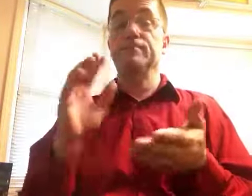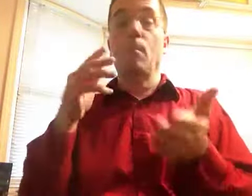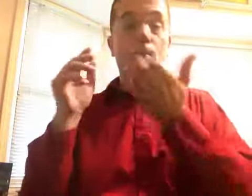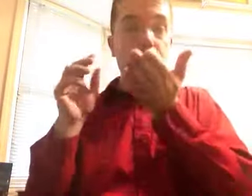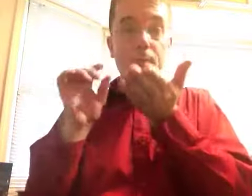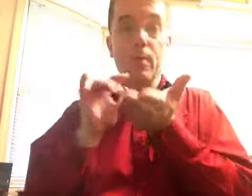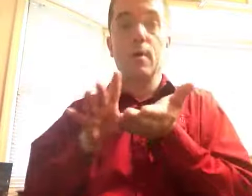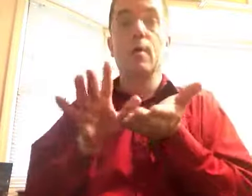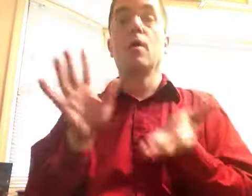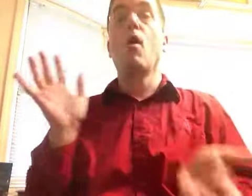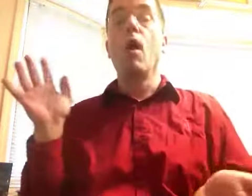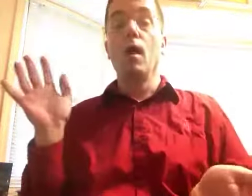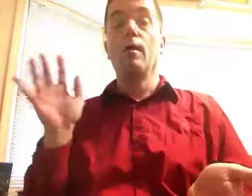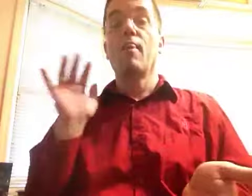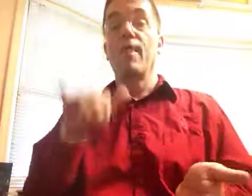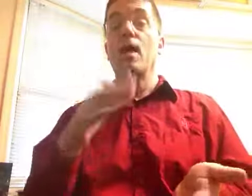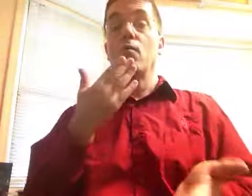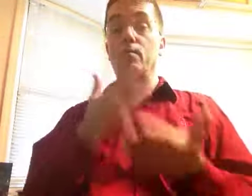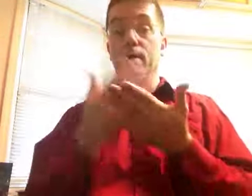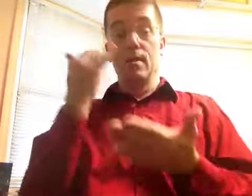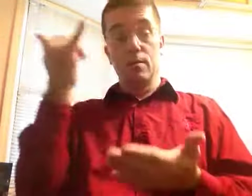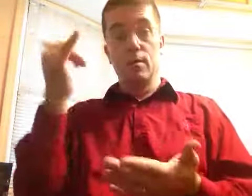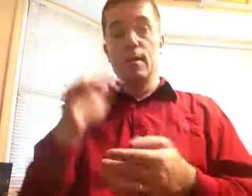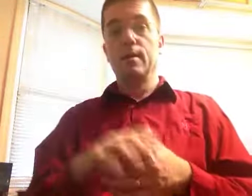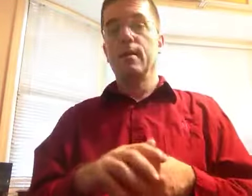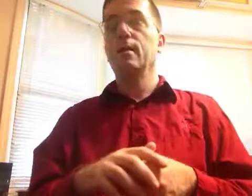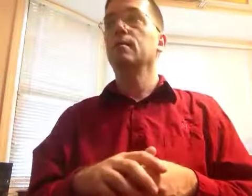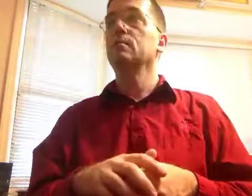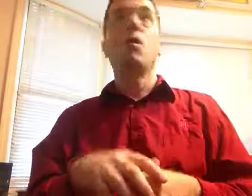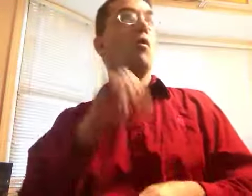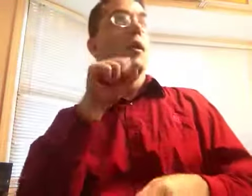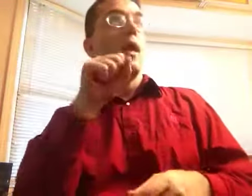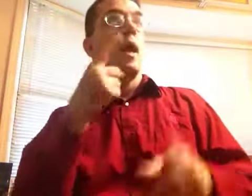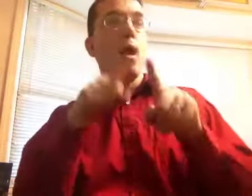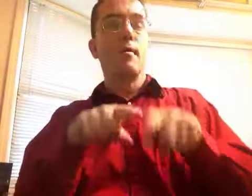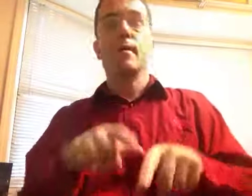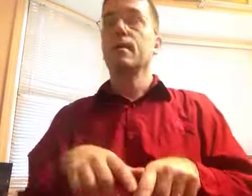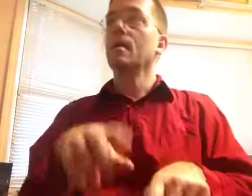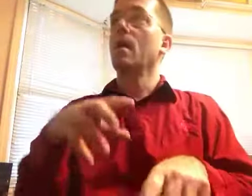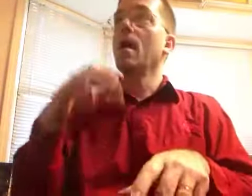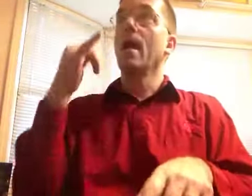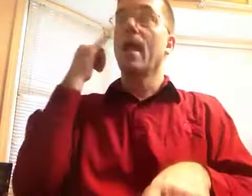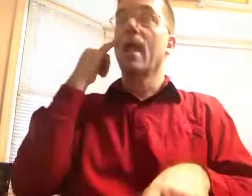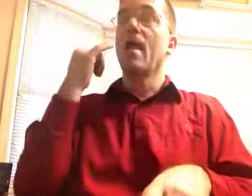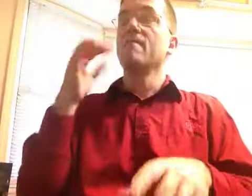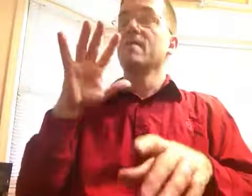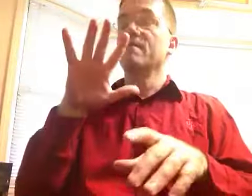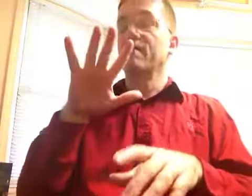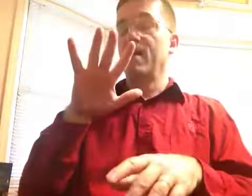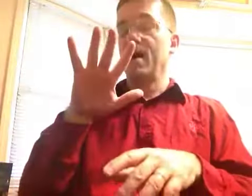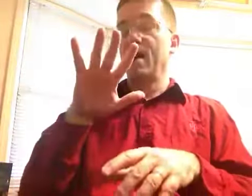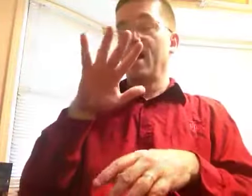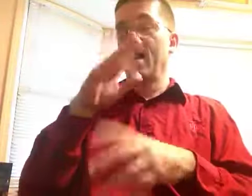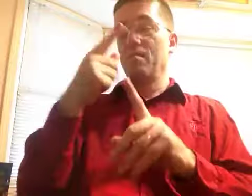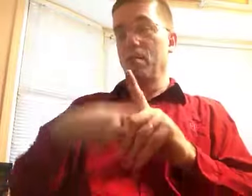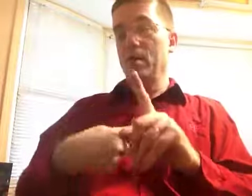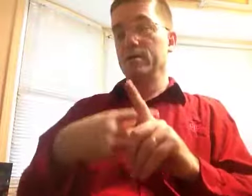are is just treading water, and if that's the 5-year plan, sell the house. If that's the 5-month plan, then